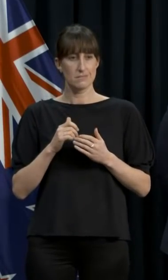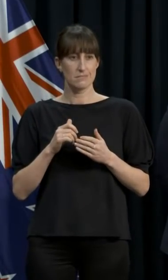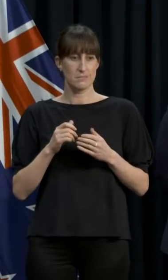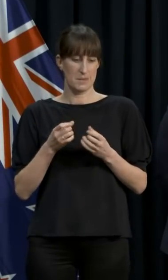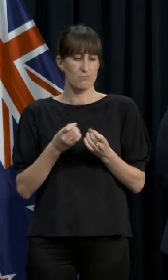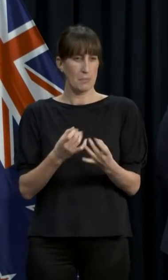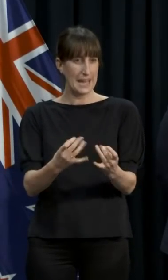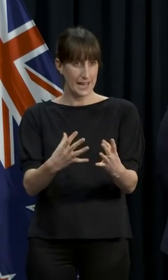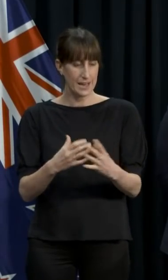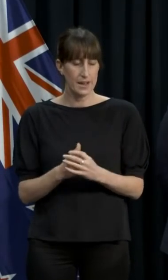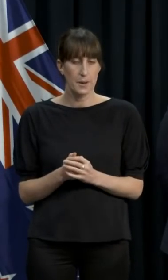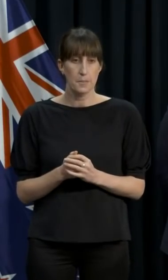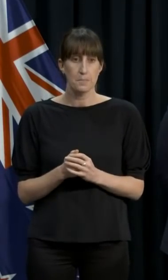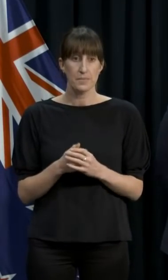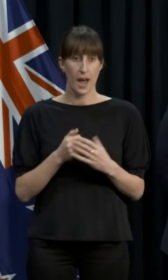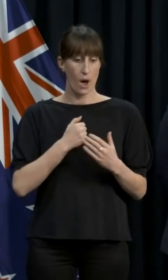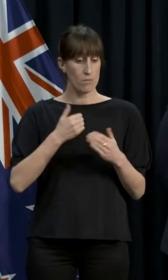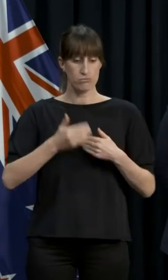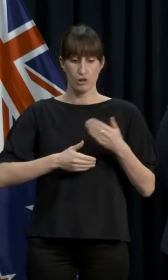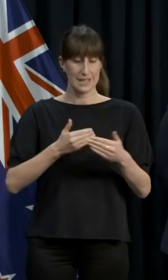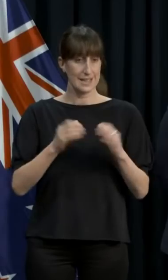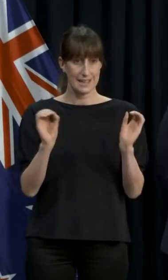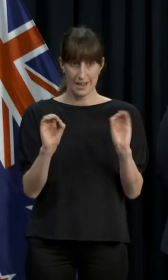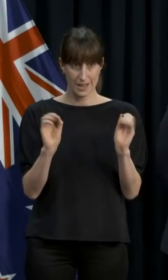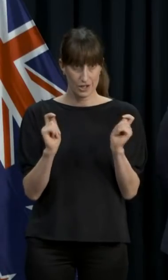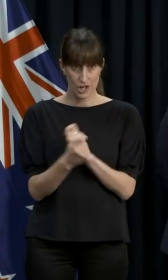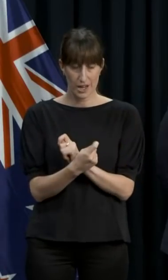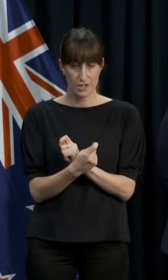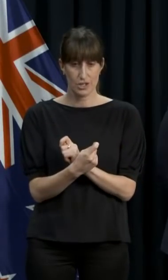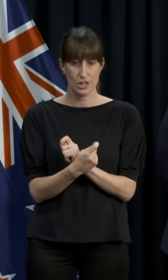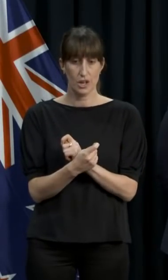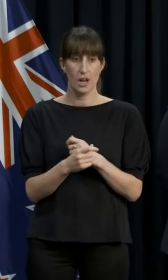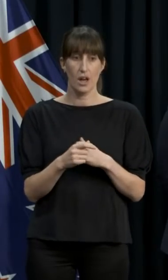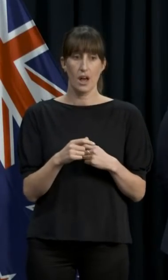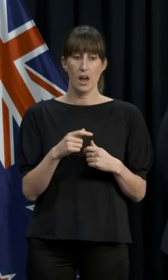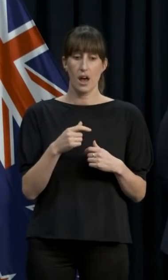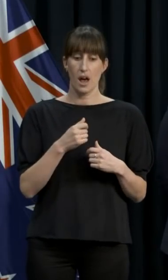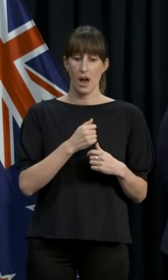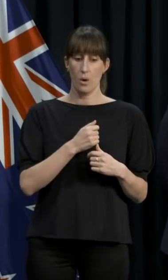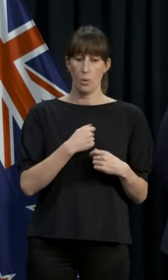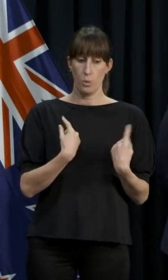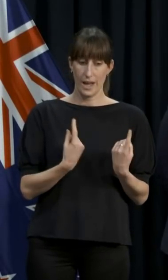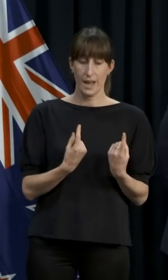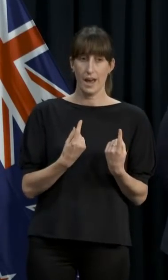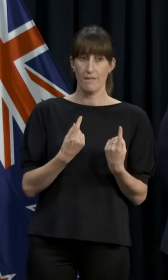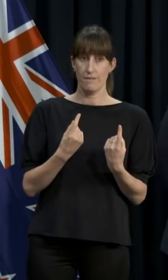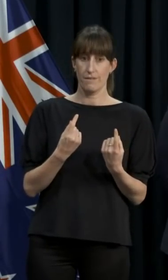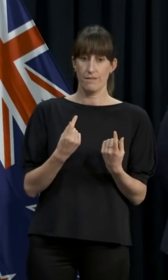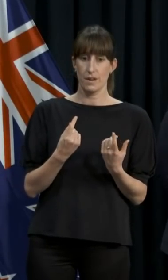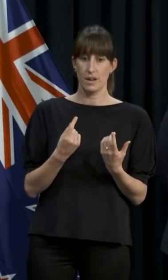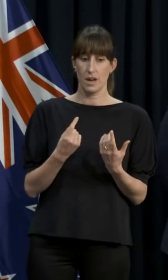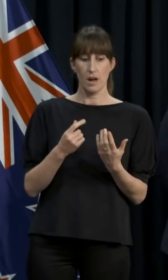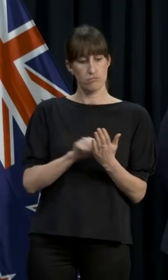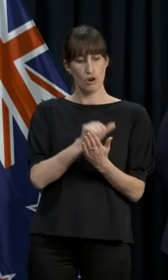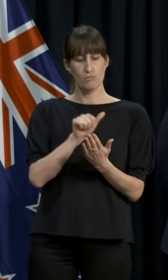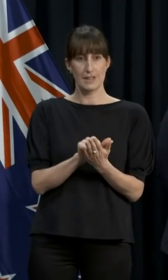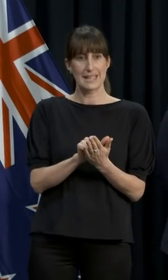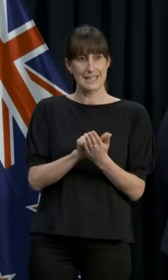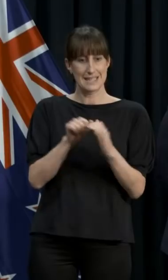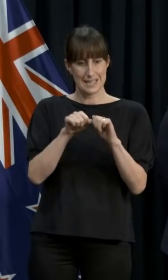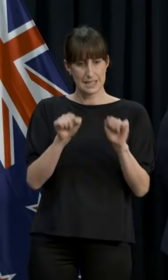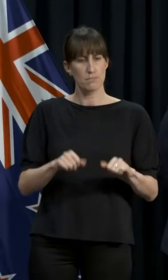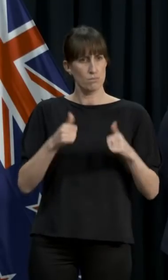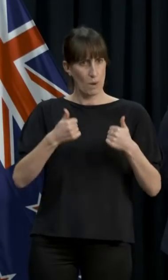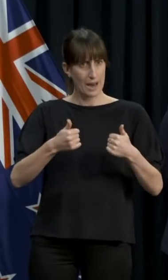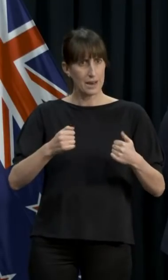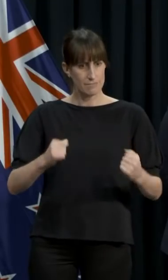confirmed with all of those agencies the appropriate place to send that information to, which was part of a well-established